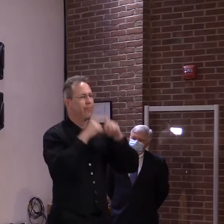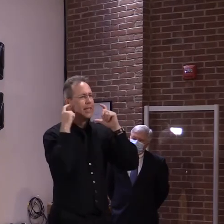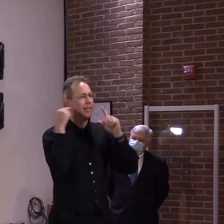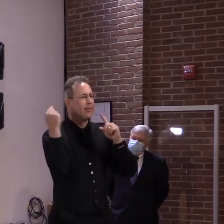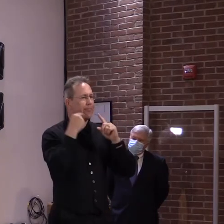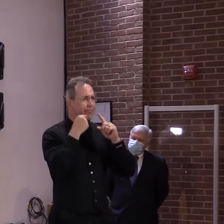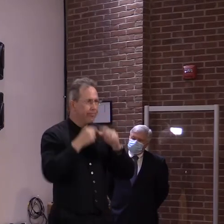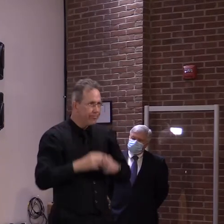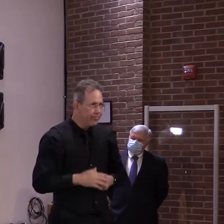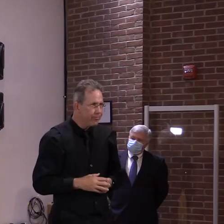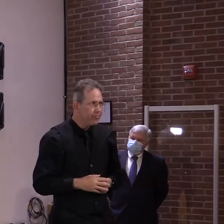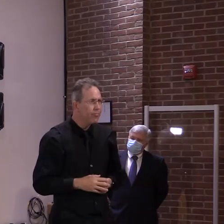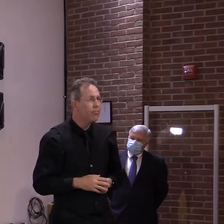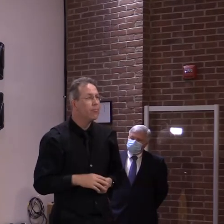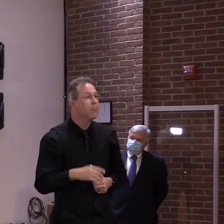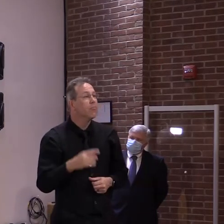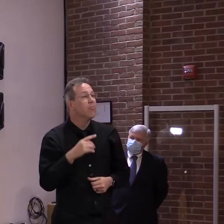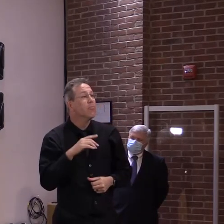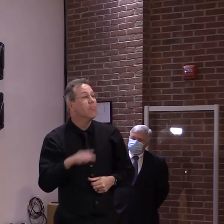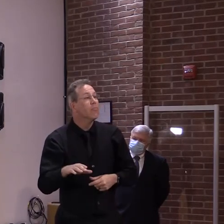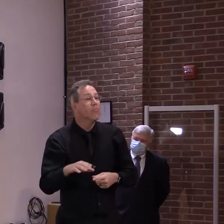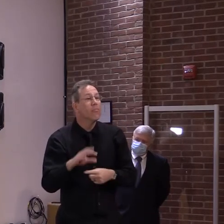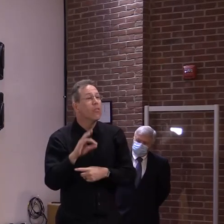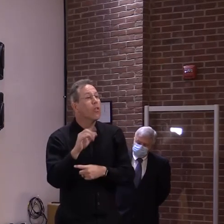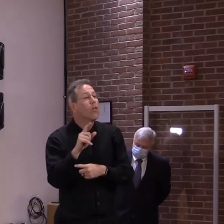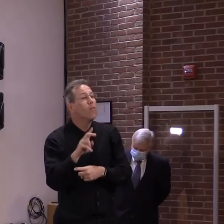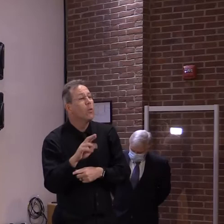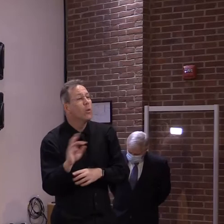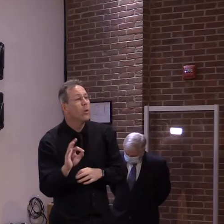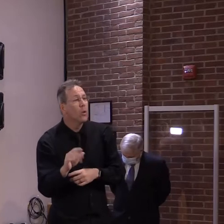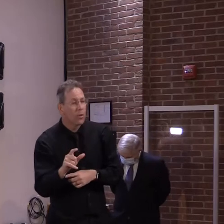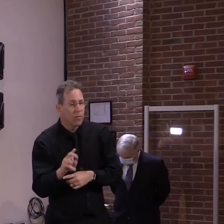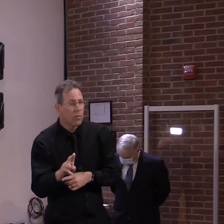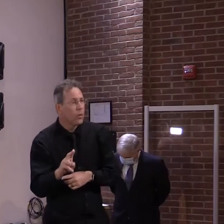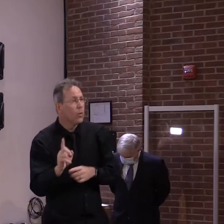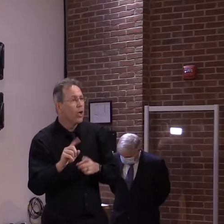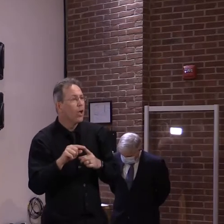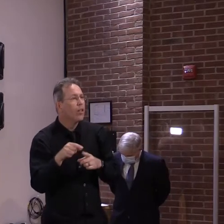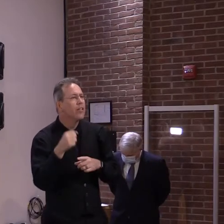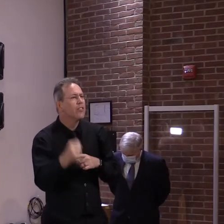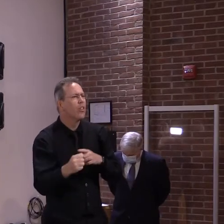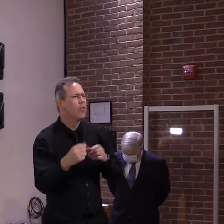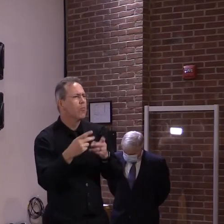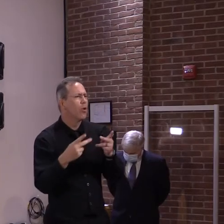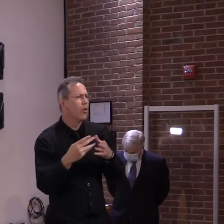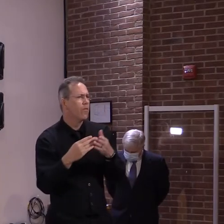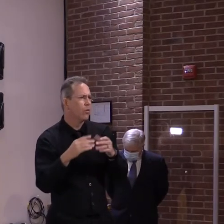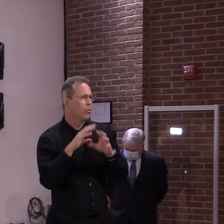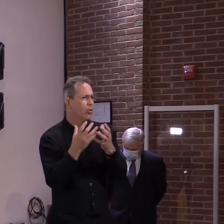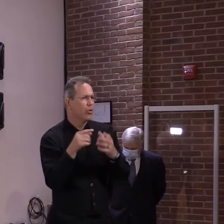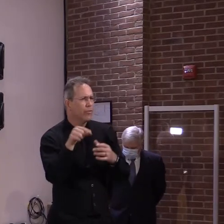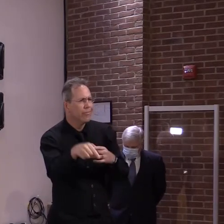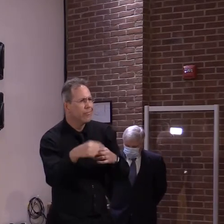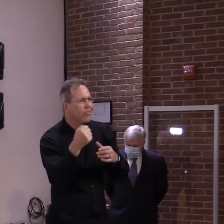was very low flu season in the southern hemisphere prior to the low season we just had.